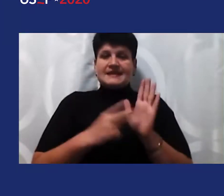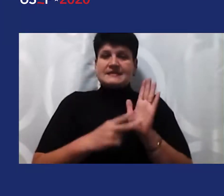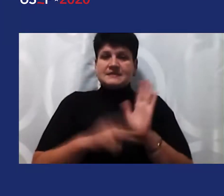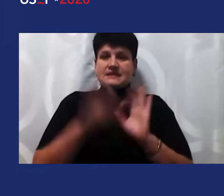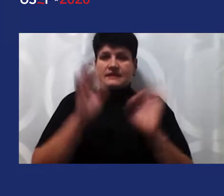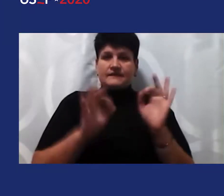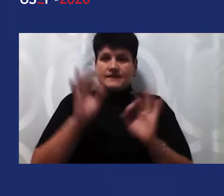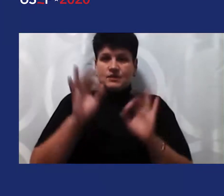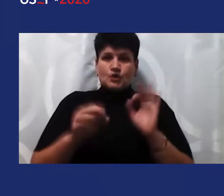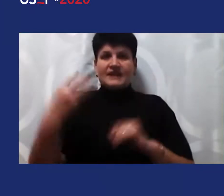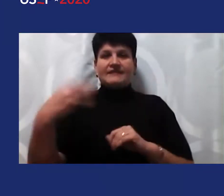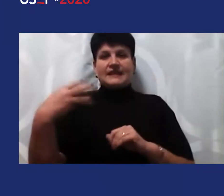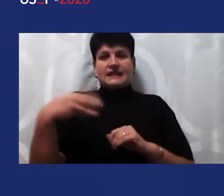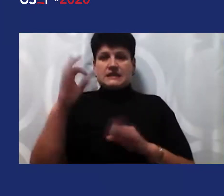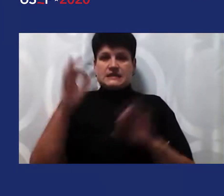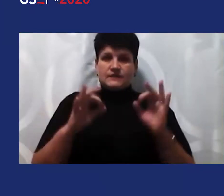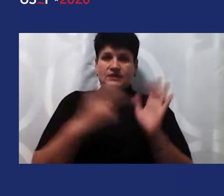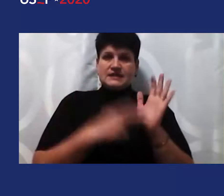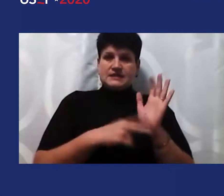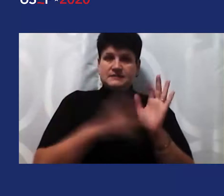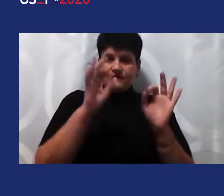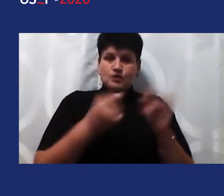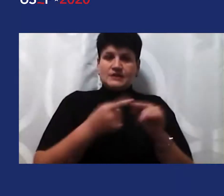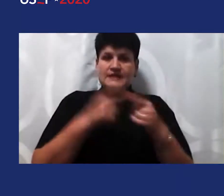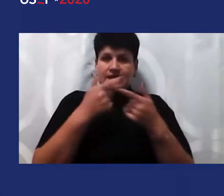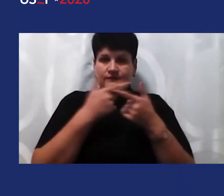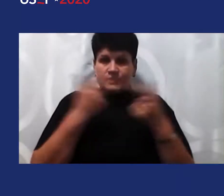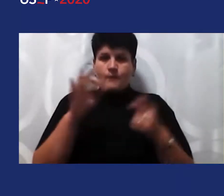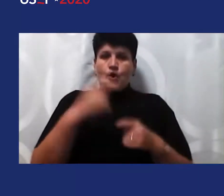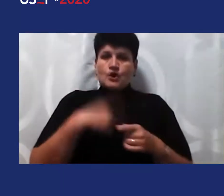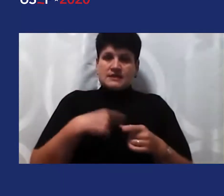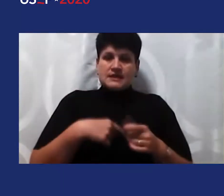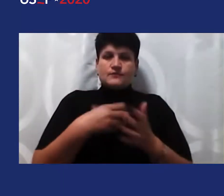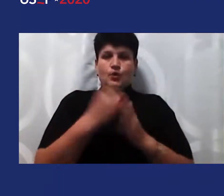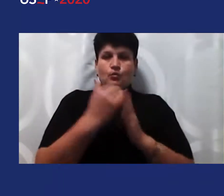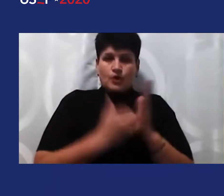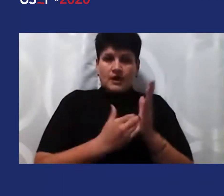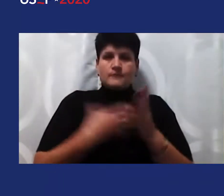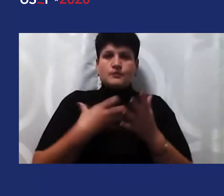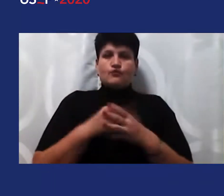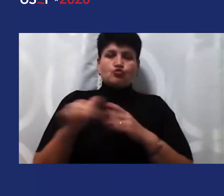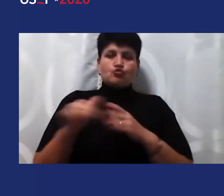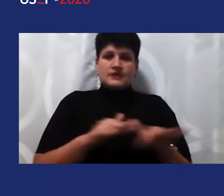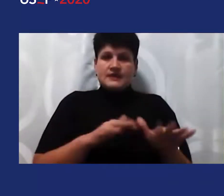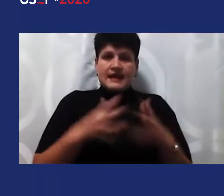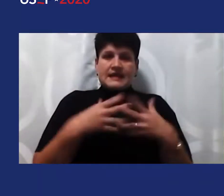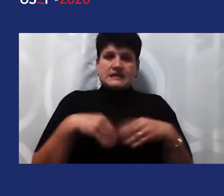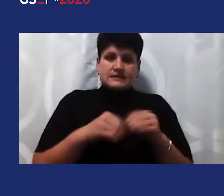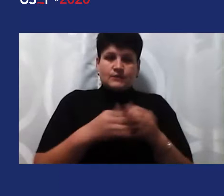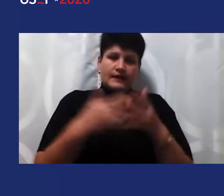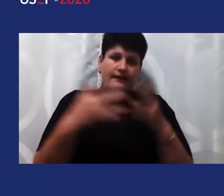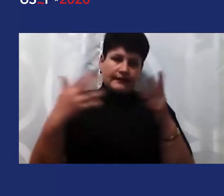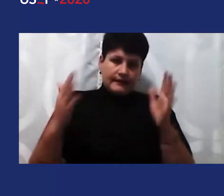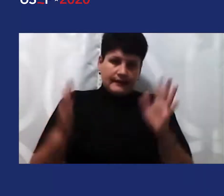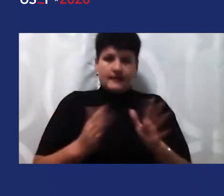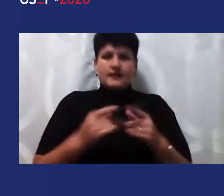representative. However, as regards the information that they publish, 70% of information is